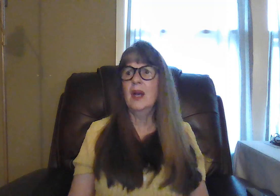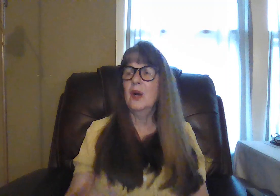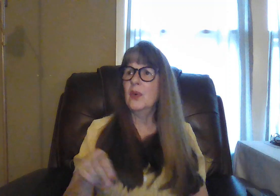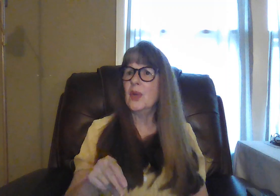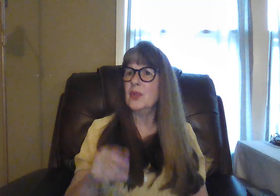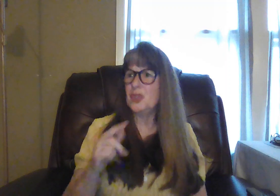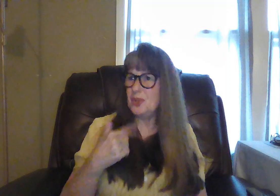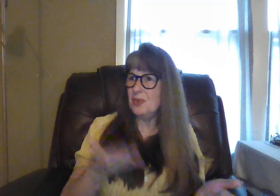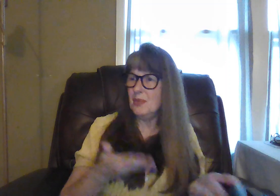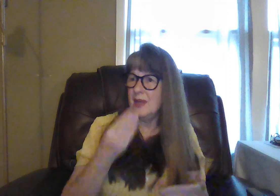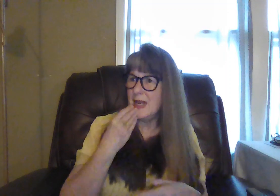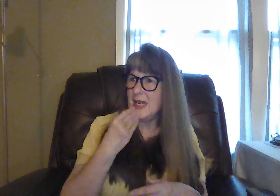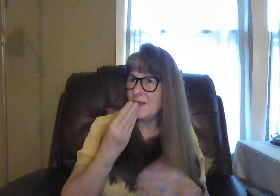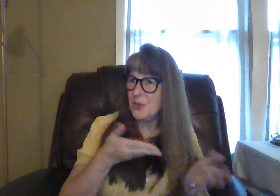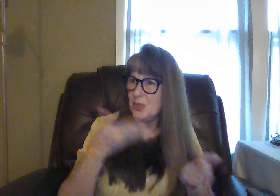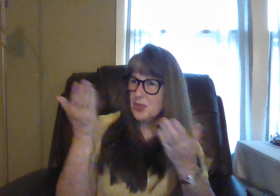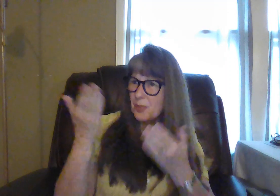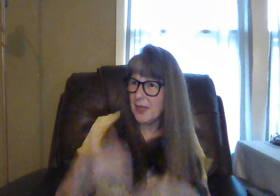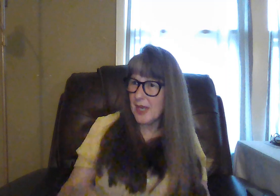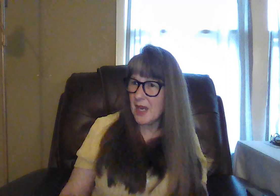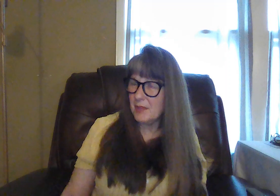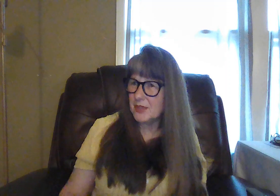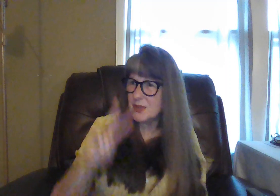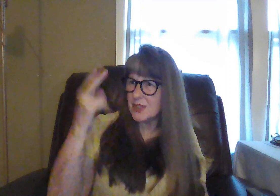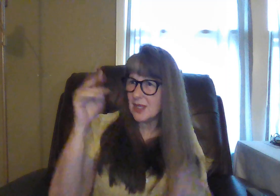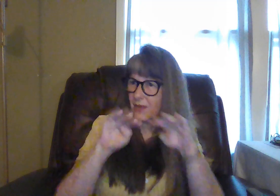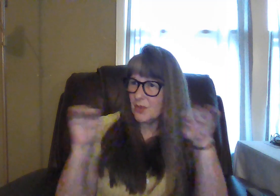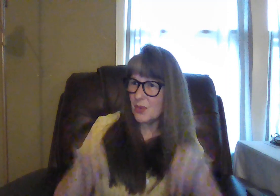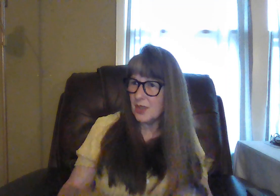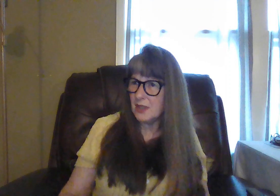Oh no, any food did you bring up to the second floor?